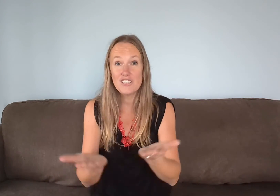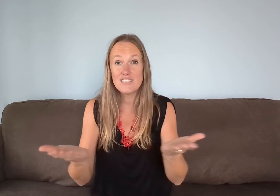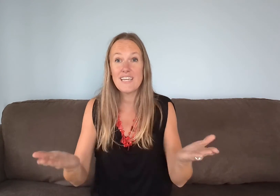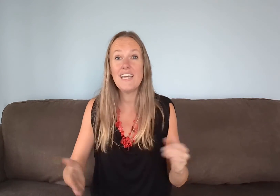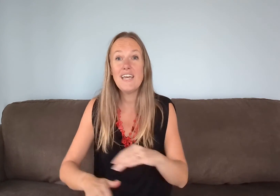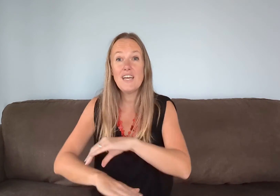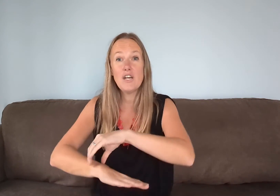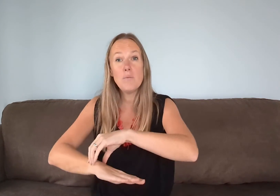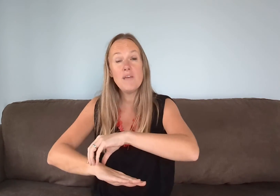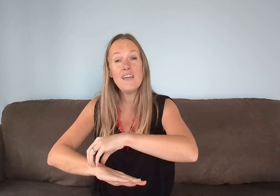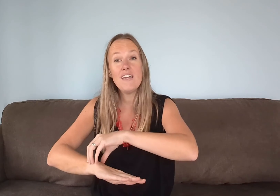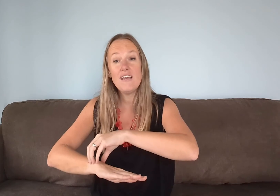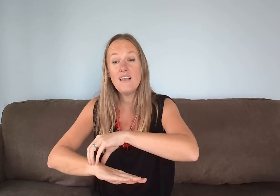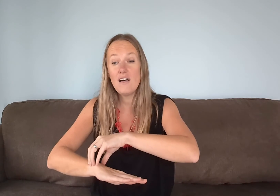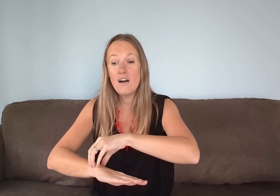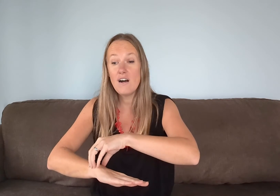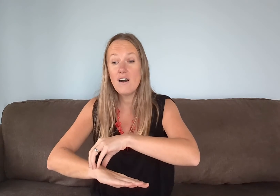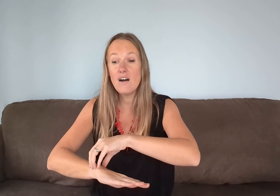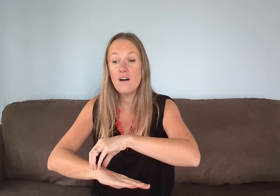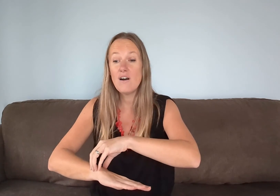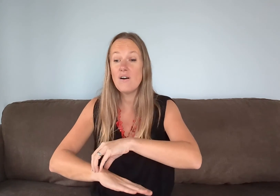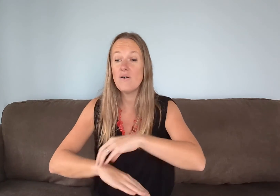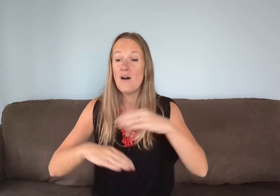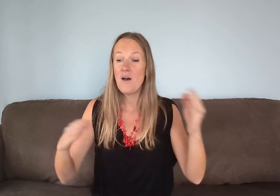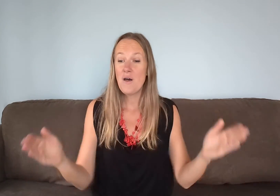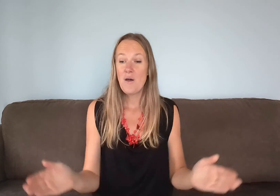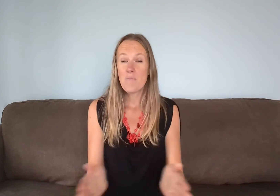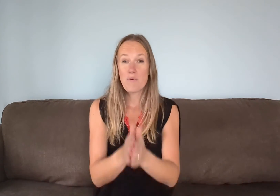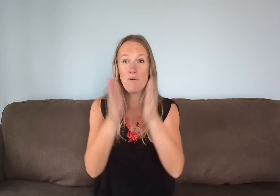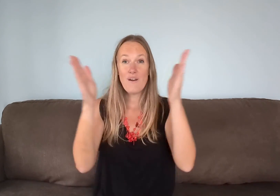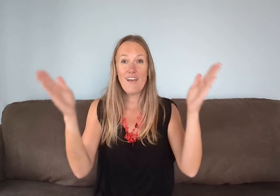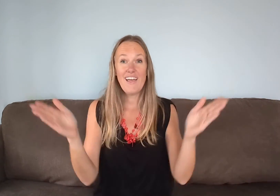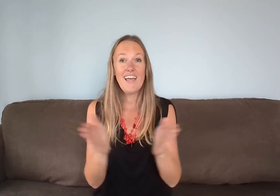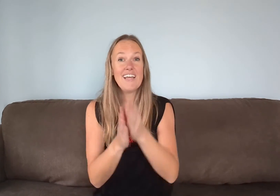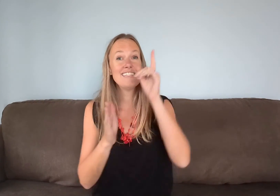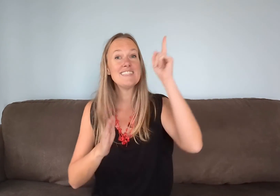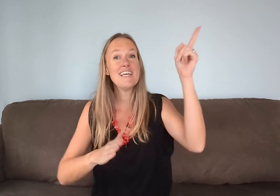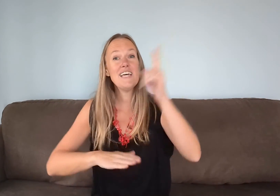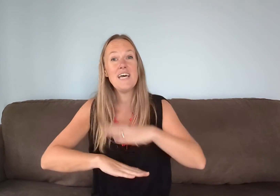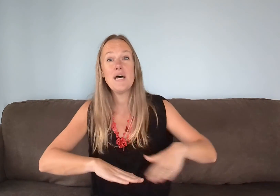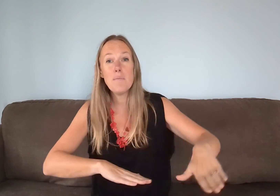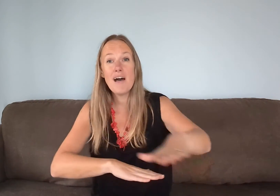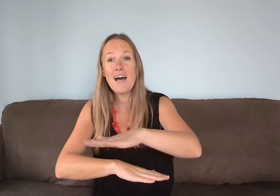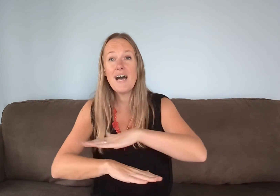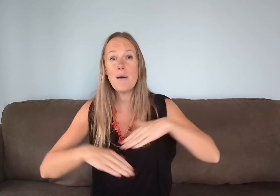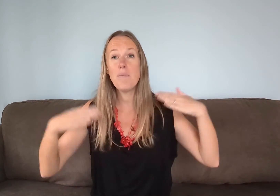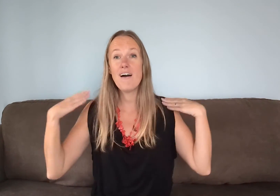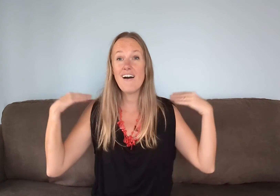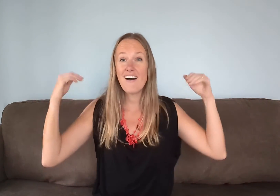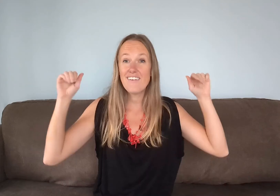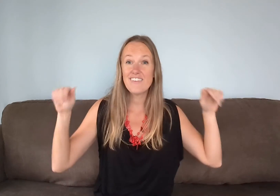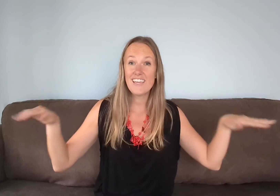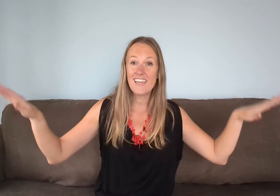creatures here below. Praise Him above,